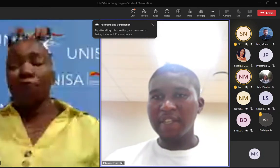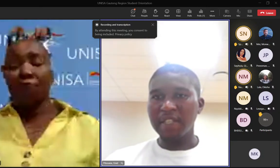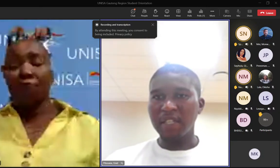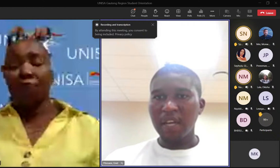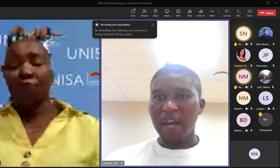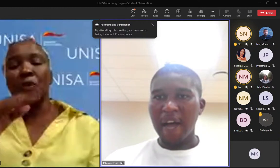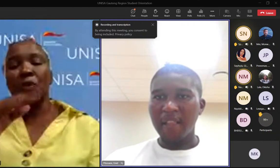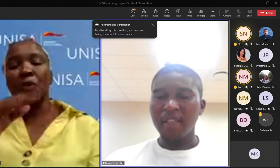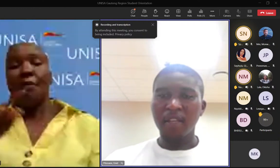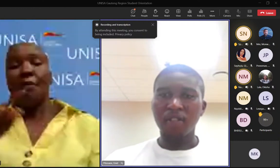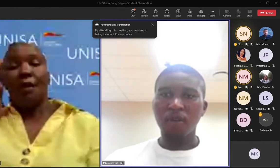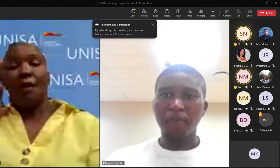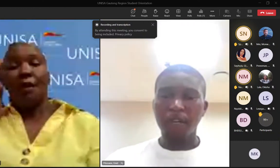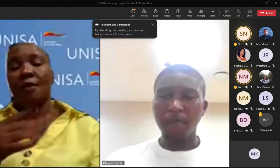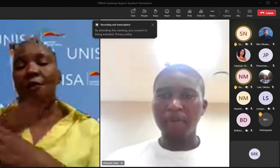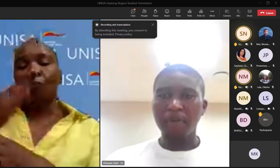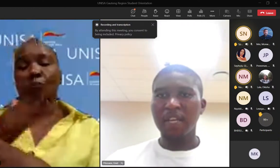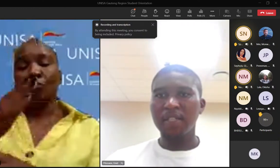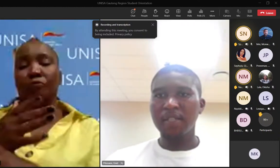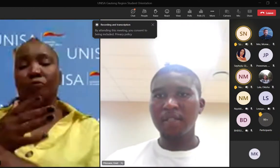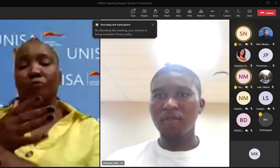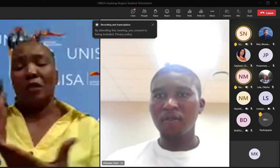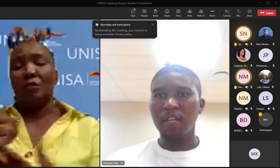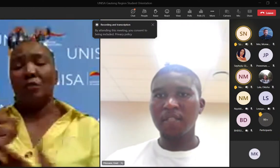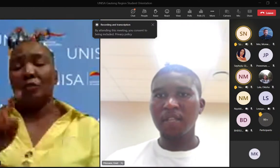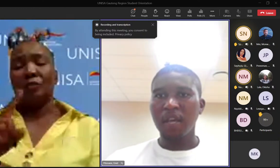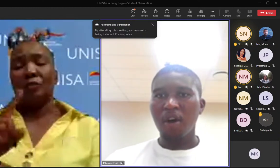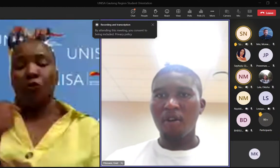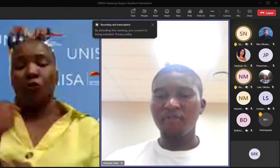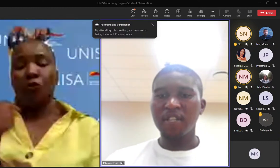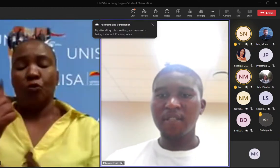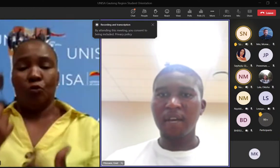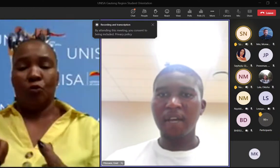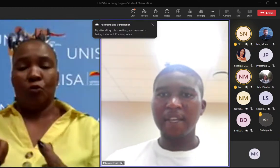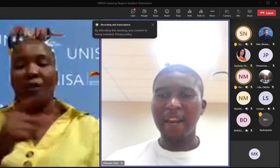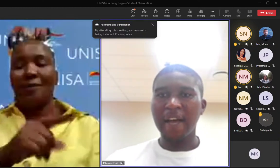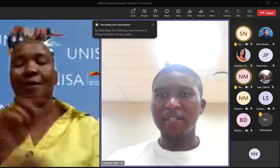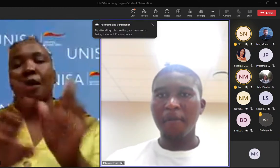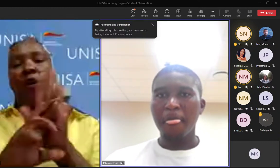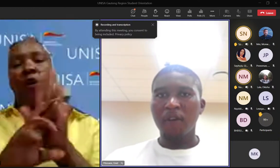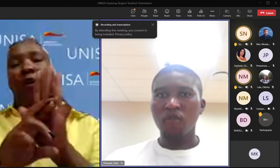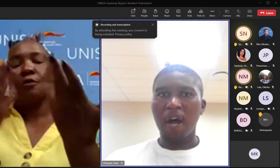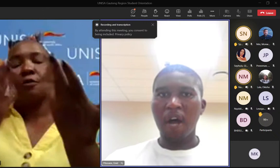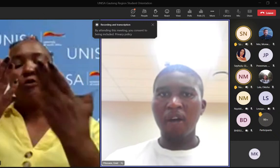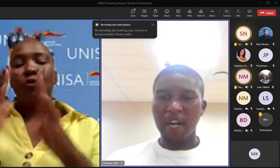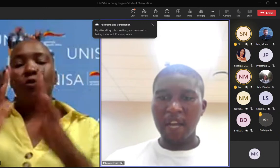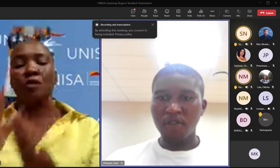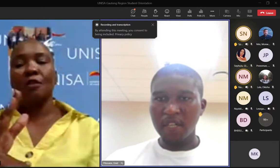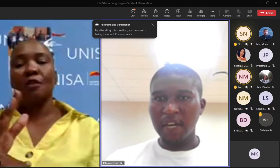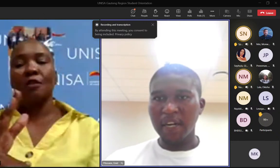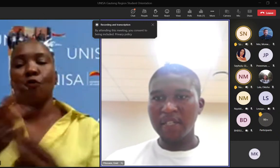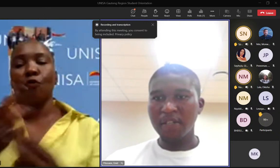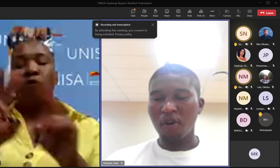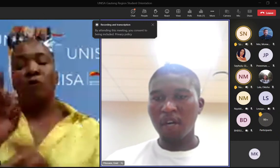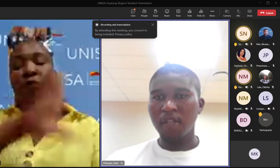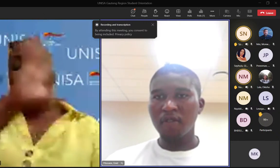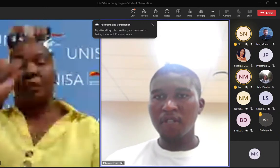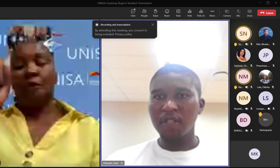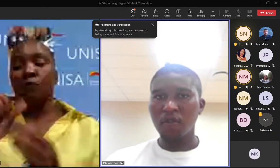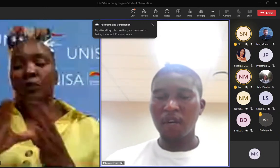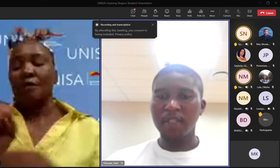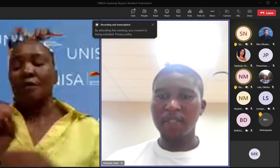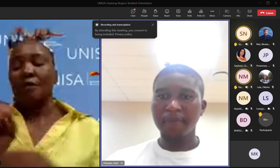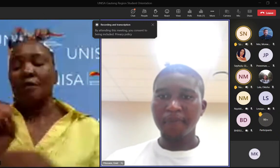job or no obligation other than to represent the students of unisa at large so I would like to